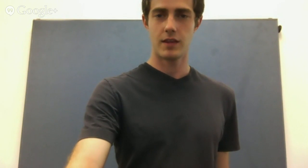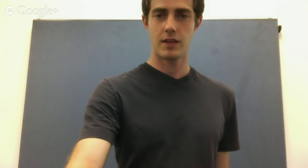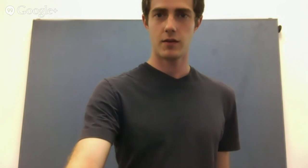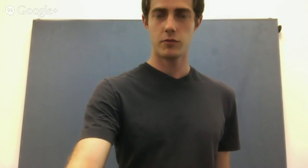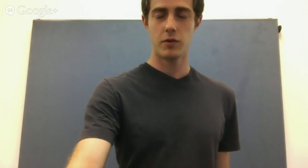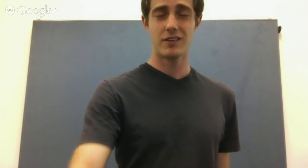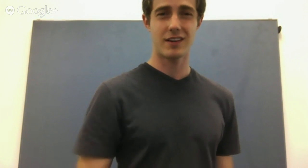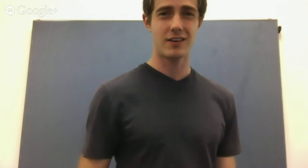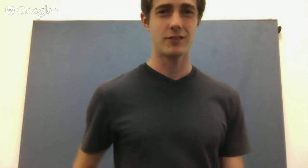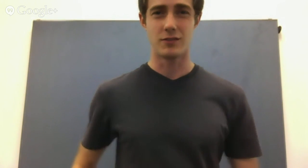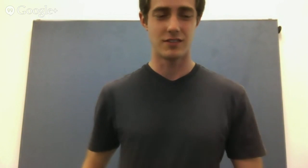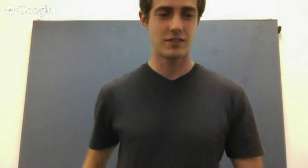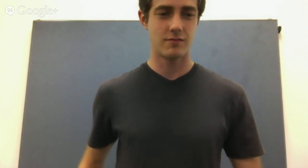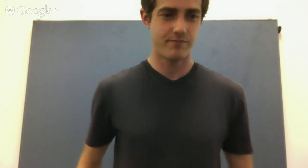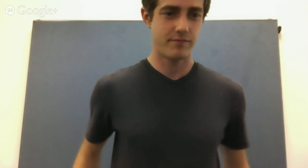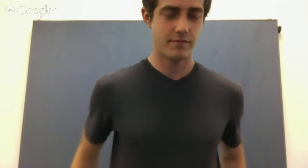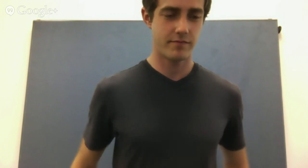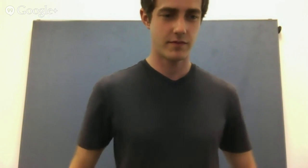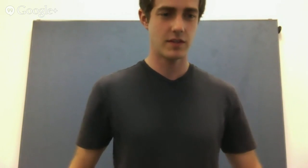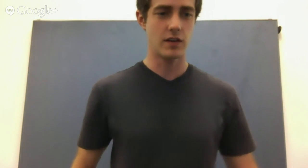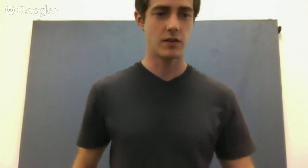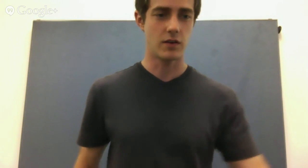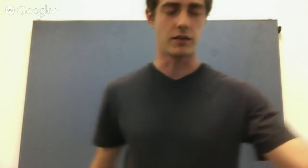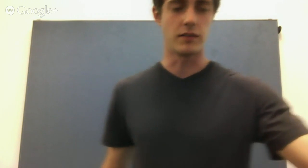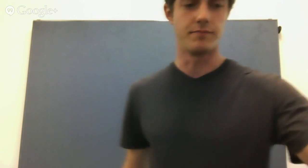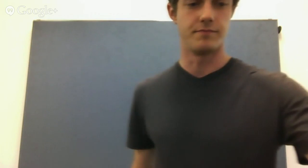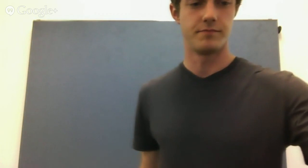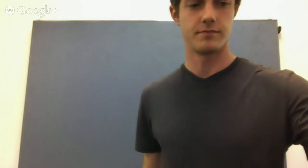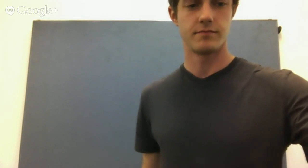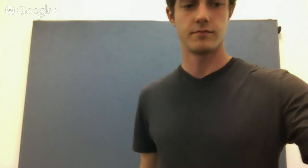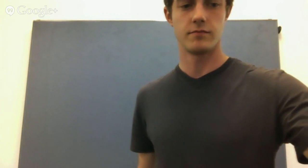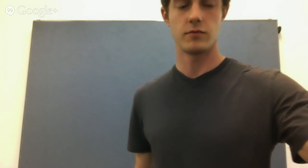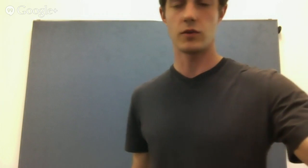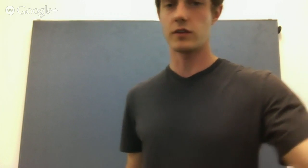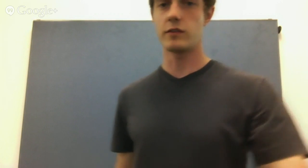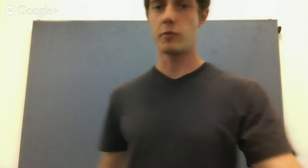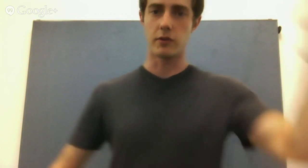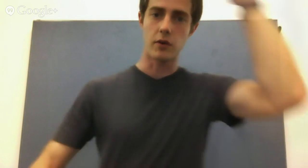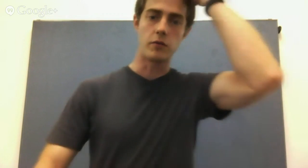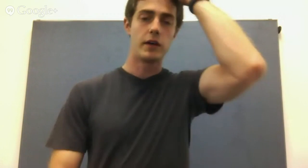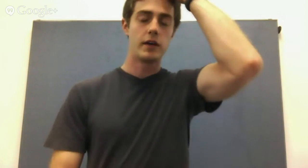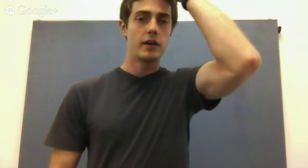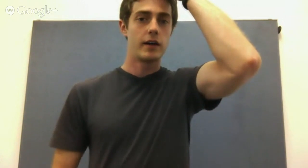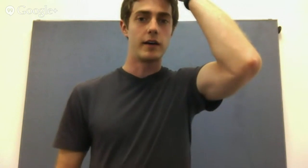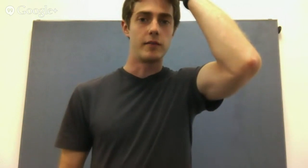As weird as I could also just tell y'all to look this up on your own. Um,